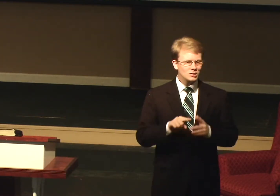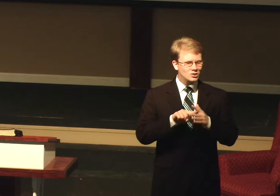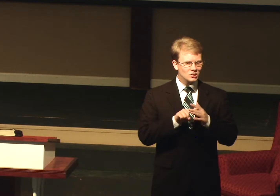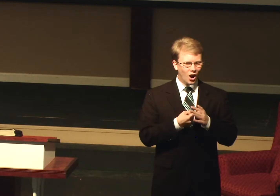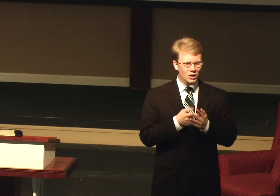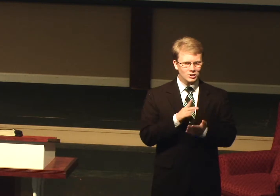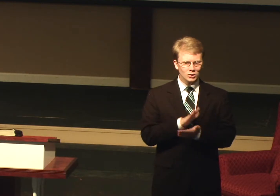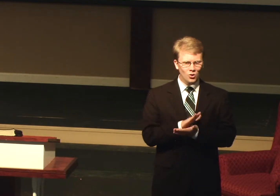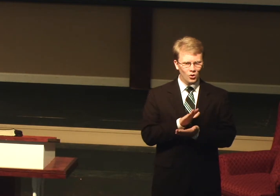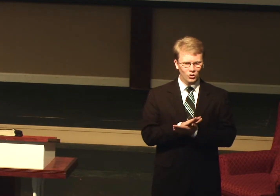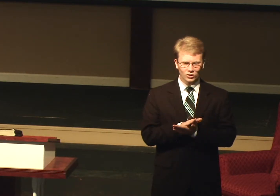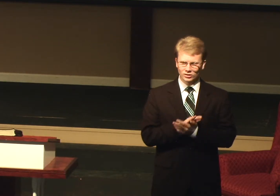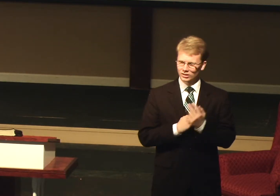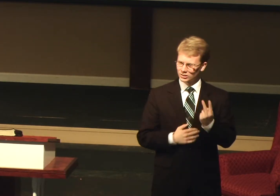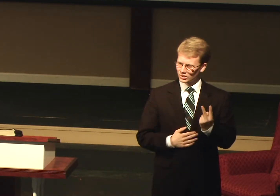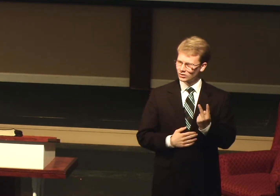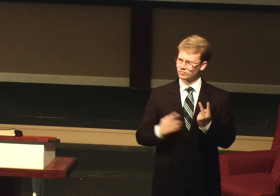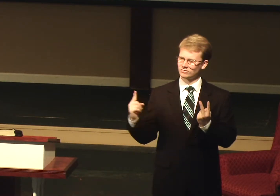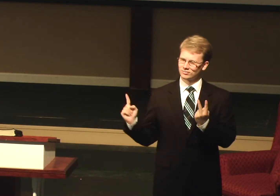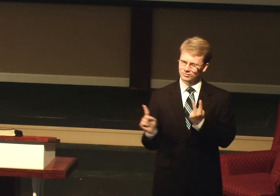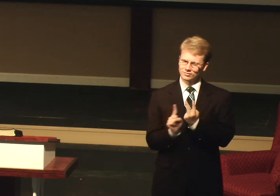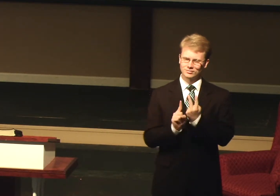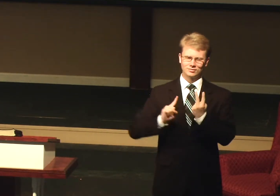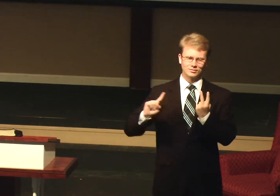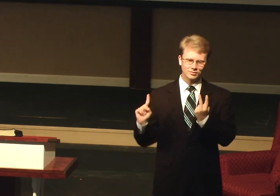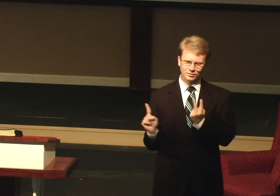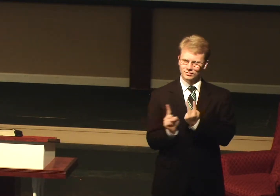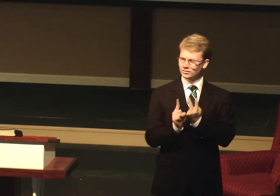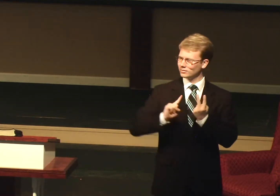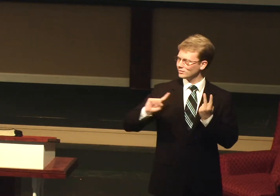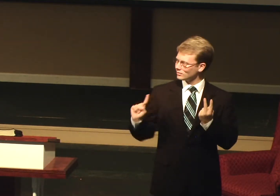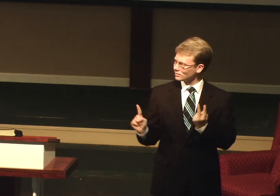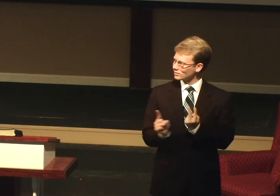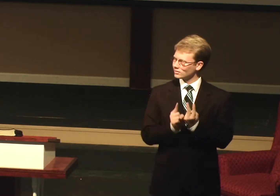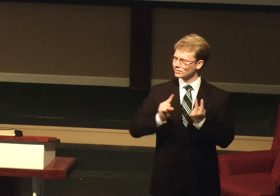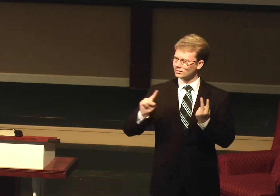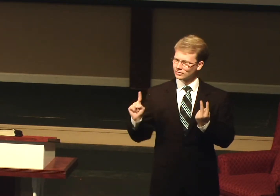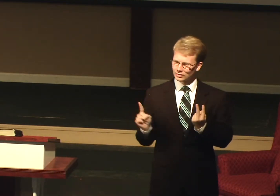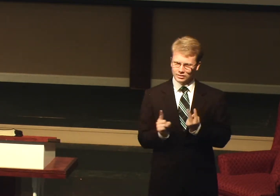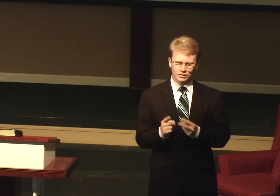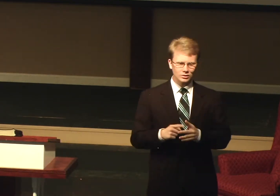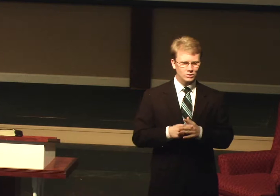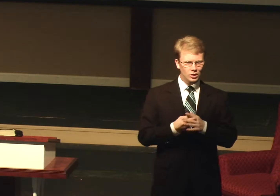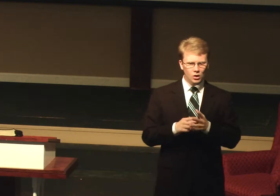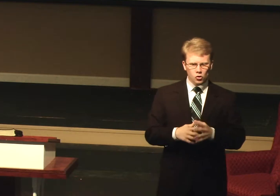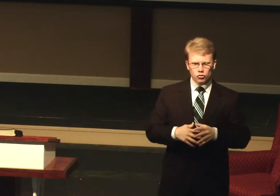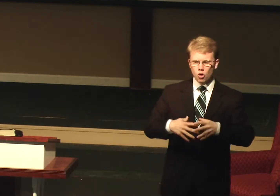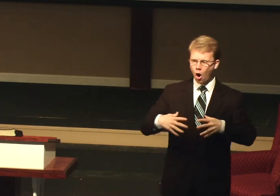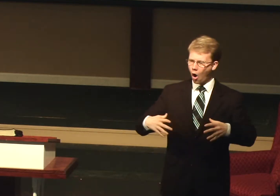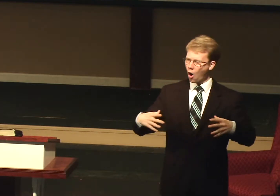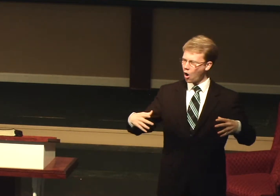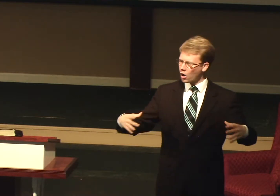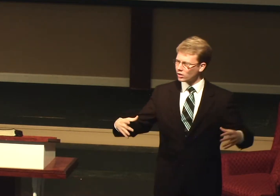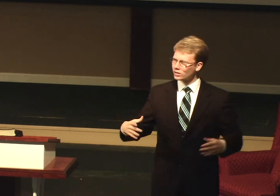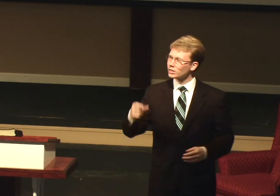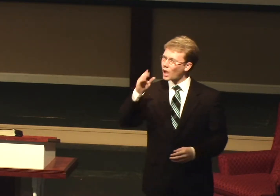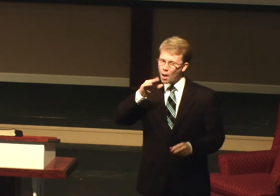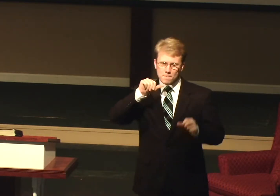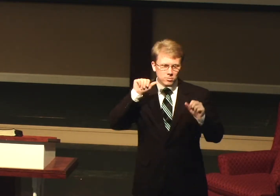Yeah. And they started the school just with those two kids and Vernon going and meeting with them. And they